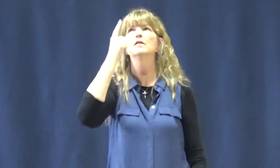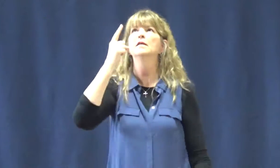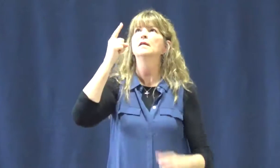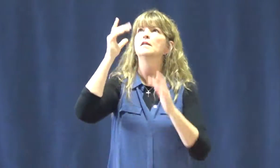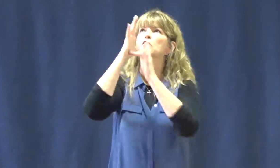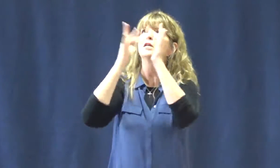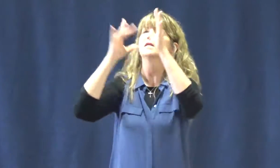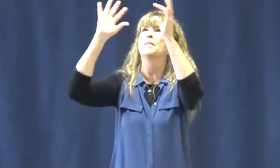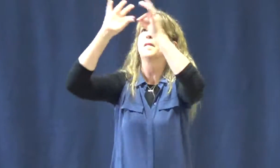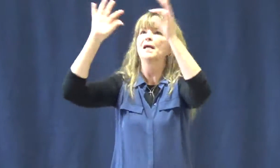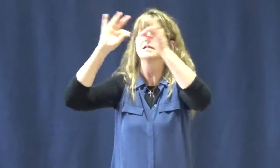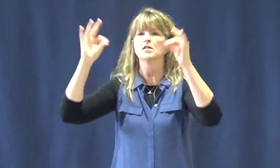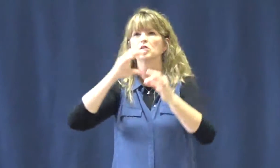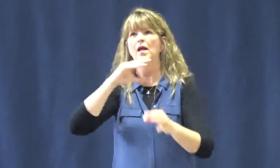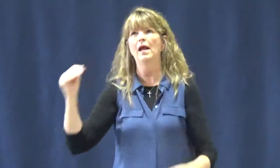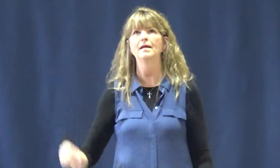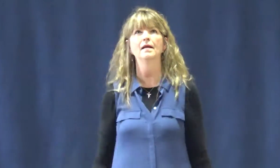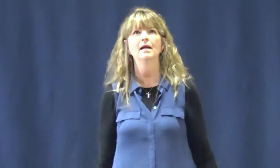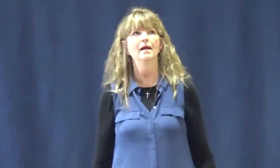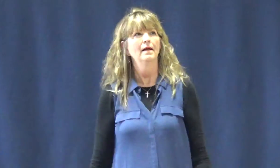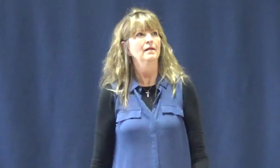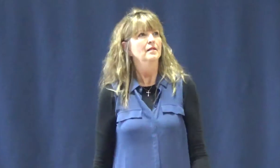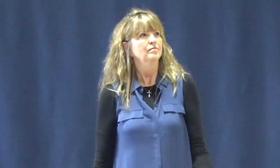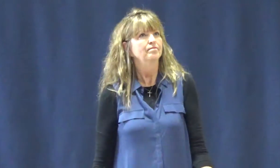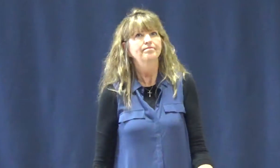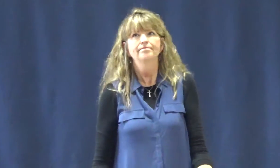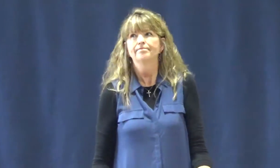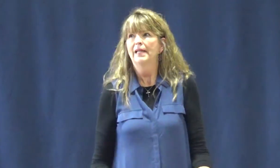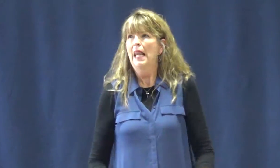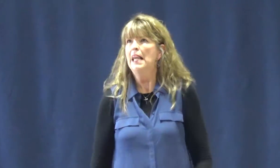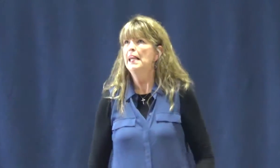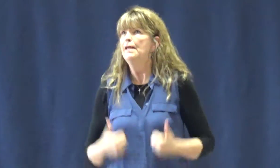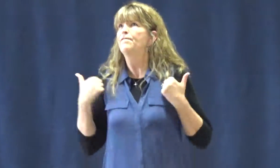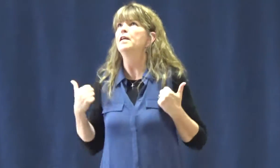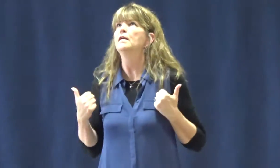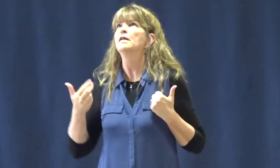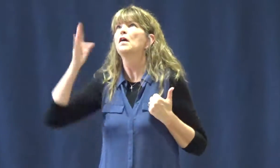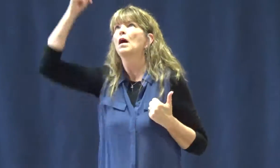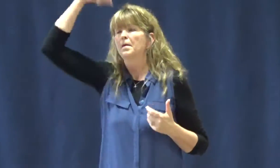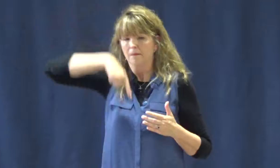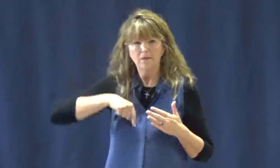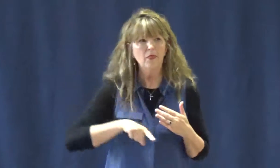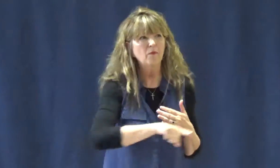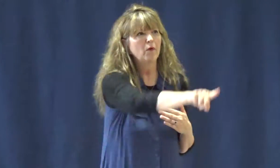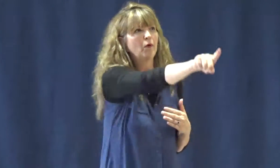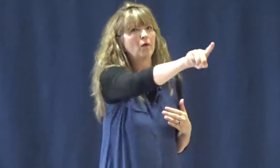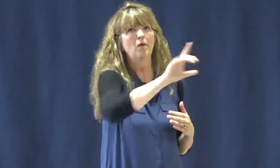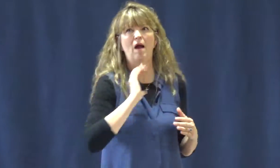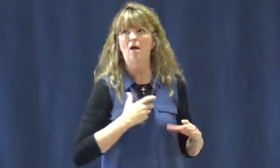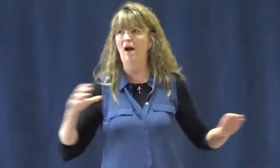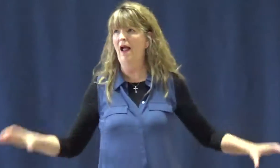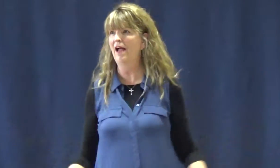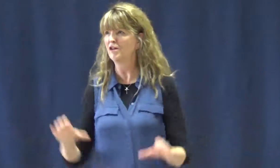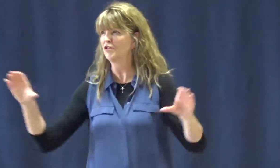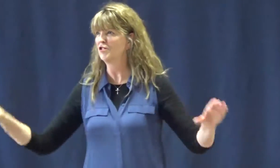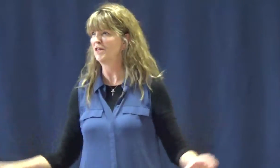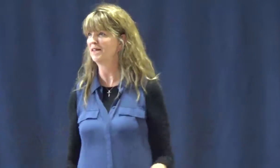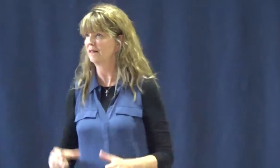and understanding and the Christian message and living that Jesus' life